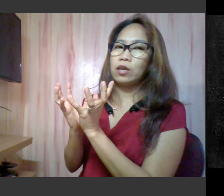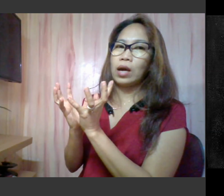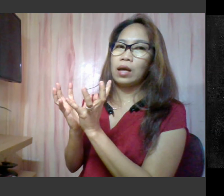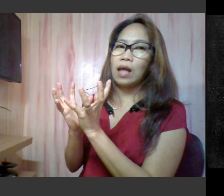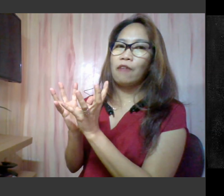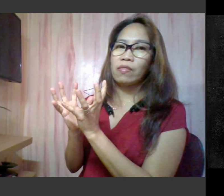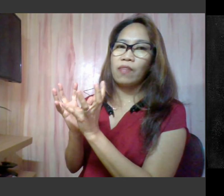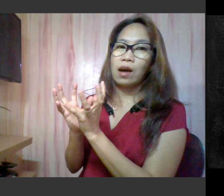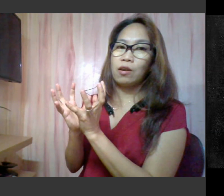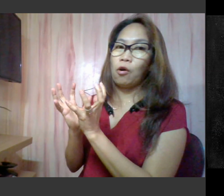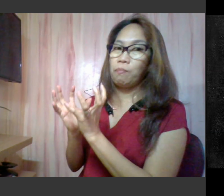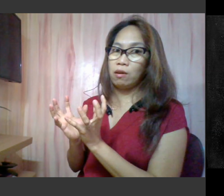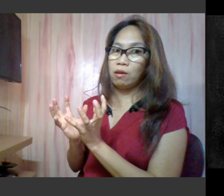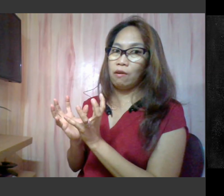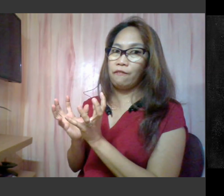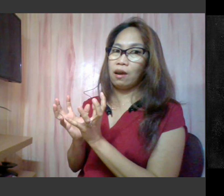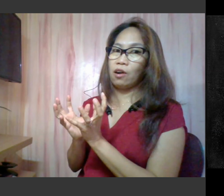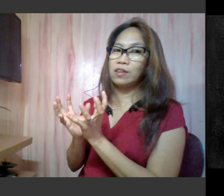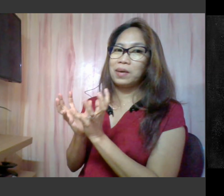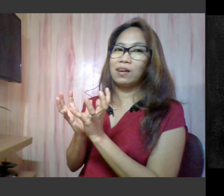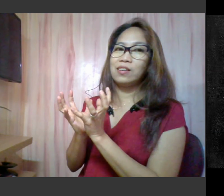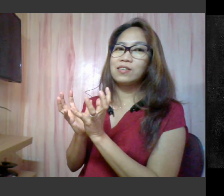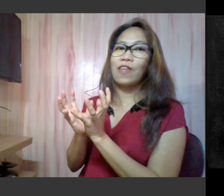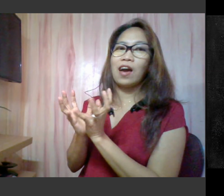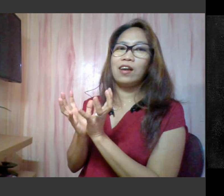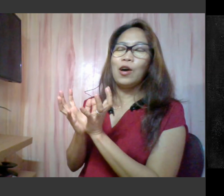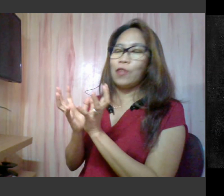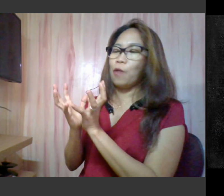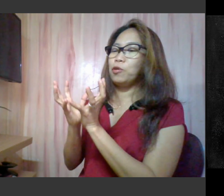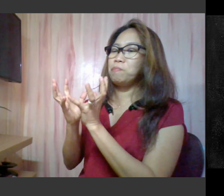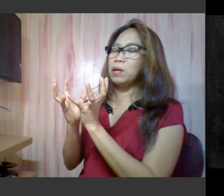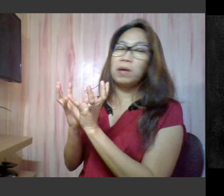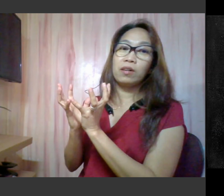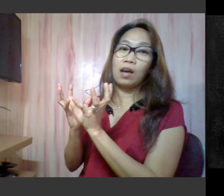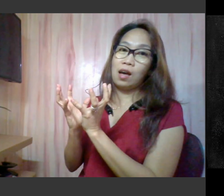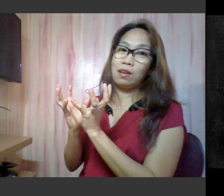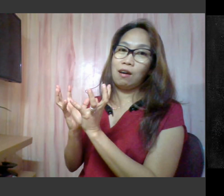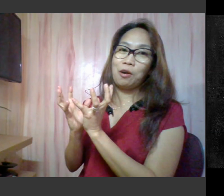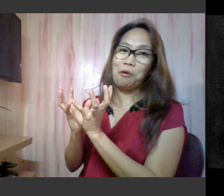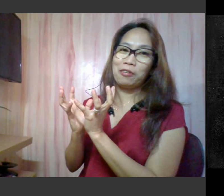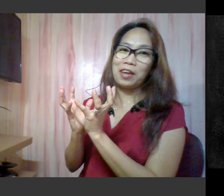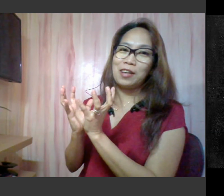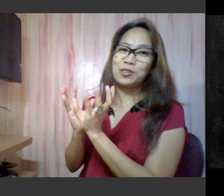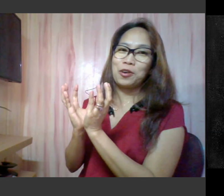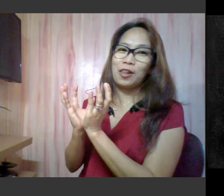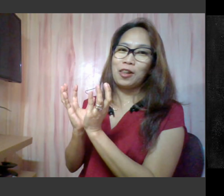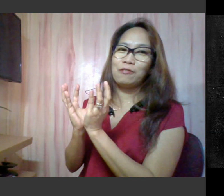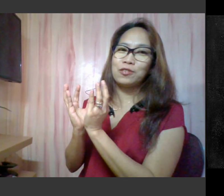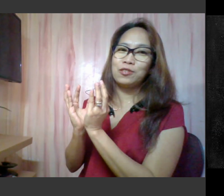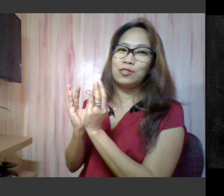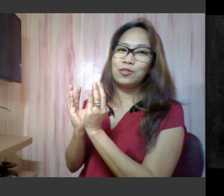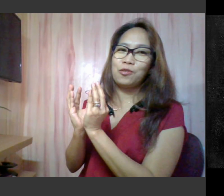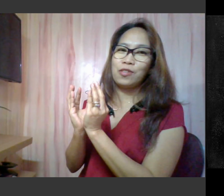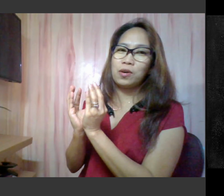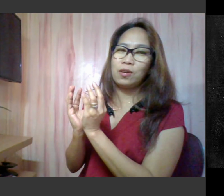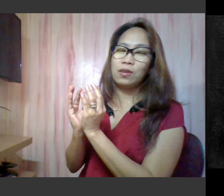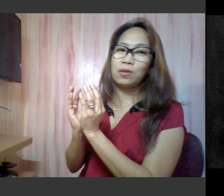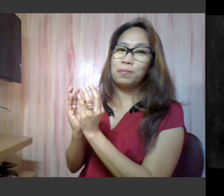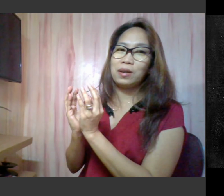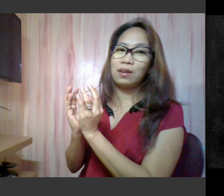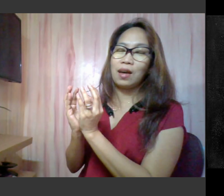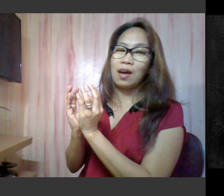like you cannot have it that open your fingers because then that would mean people can go out. And so you'll have to do this